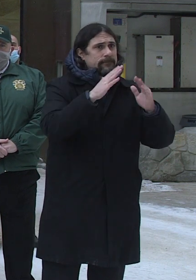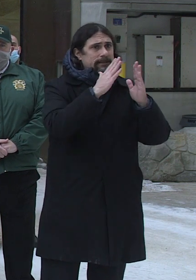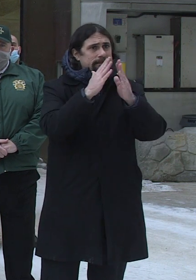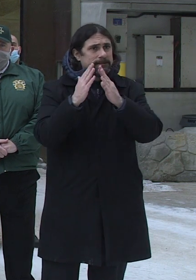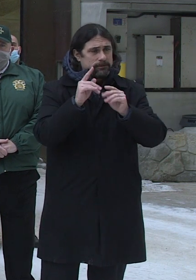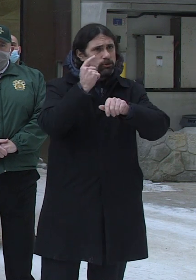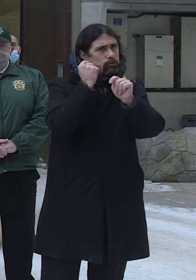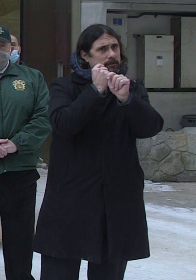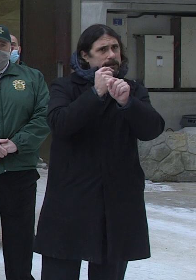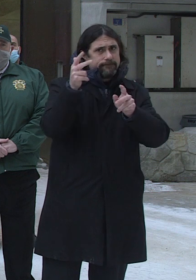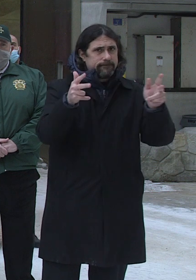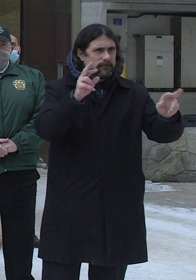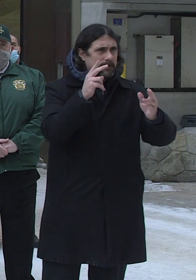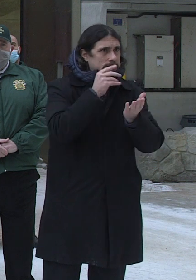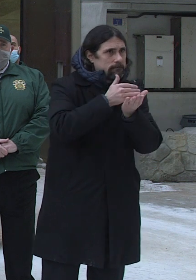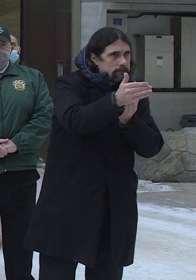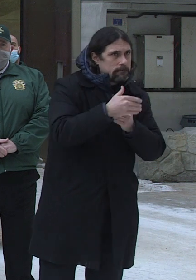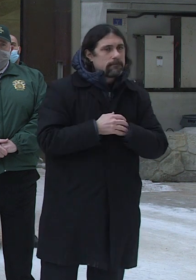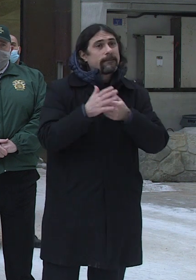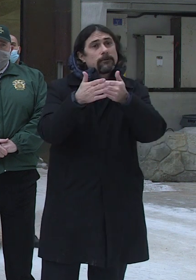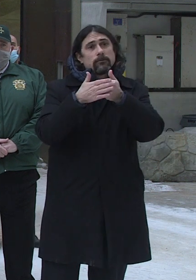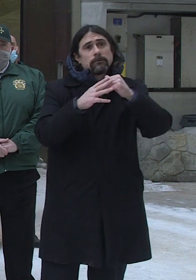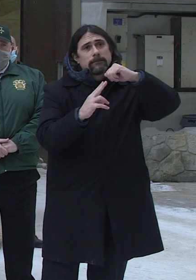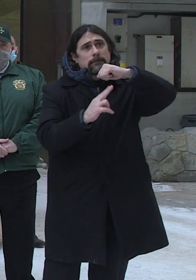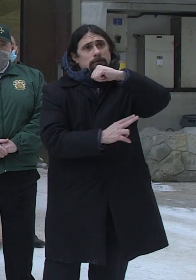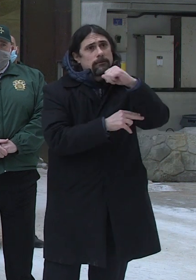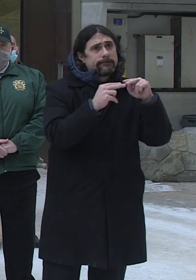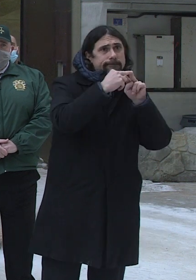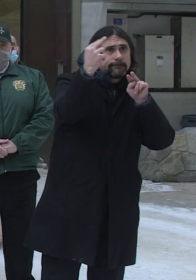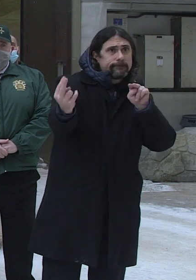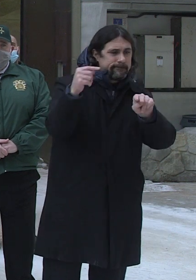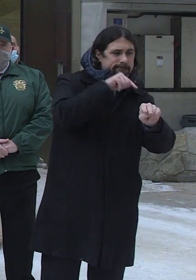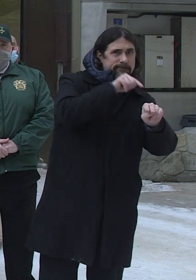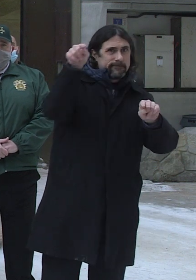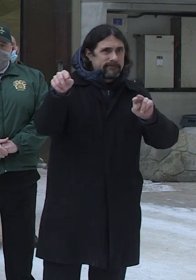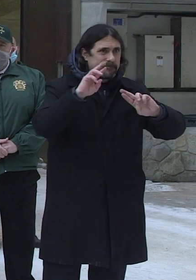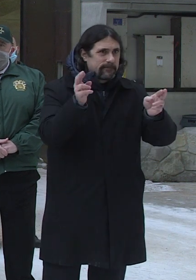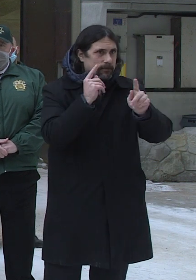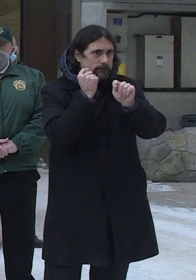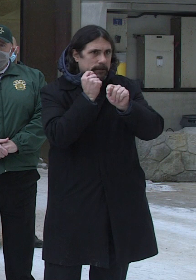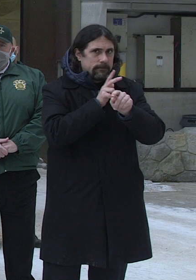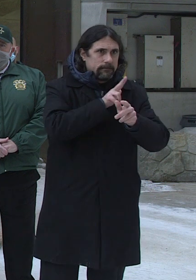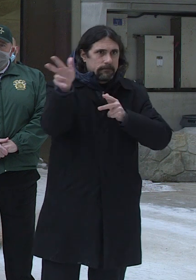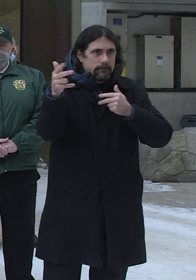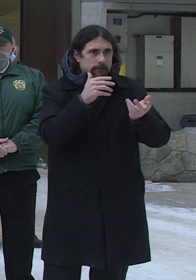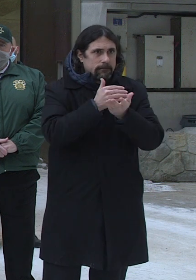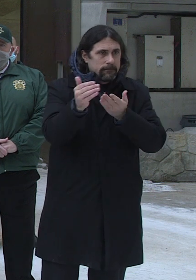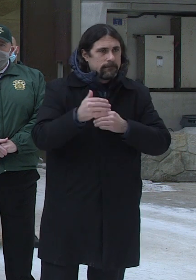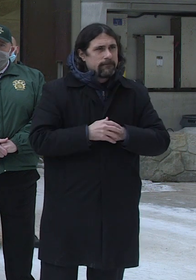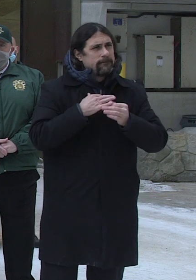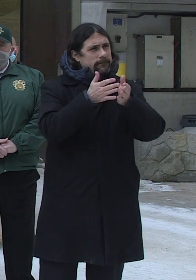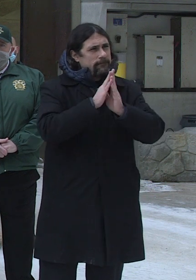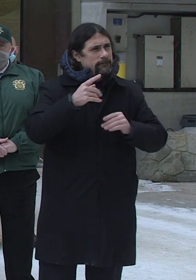encourage everybody, please, we really encourage you to check on your neighbors, check on your loved ones. New Yorkers do such a great job. They've done such a great